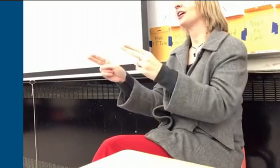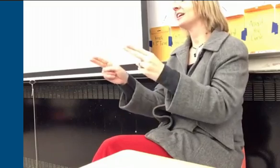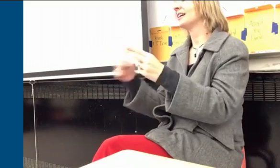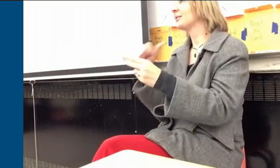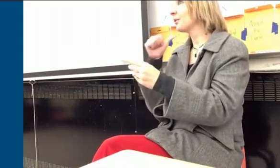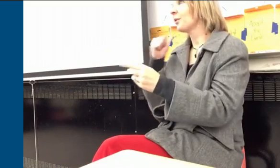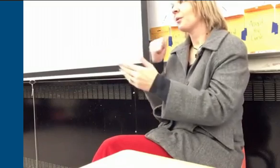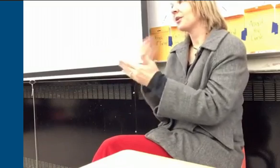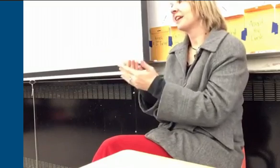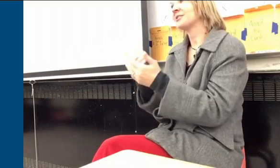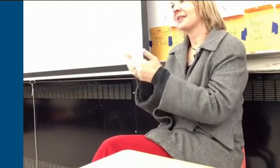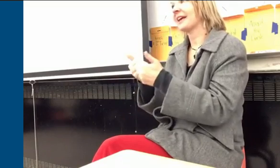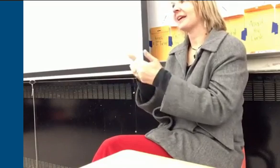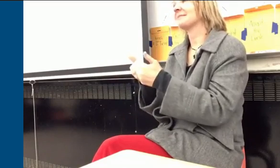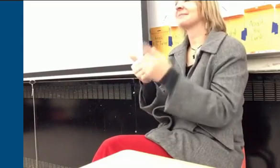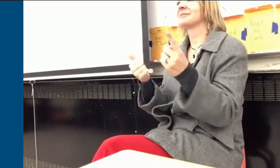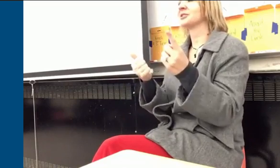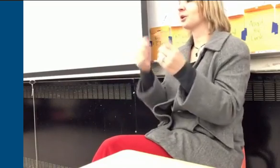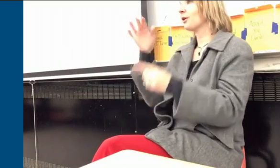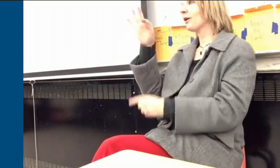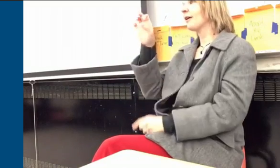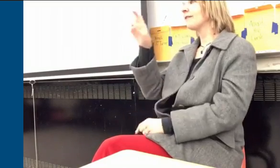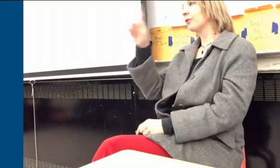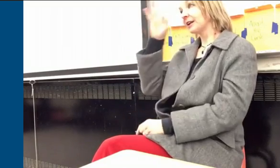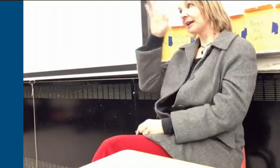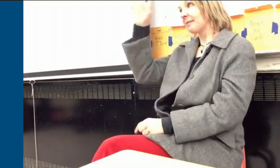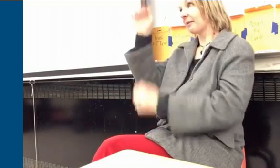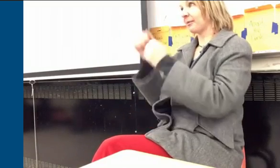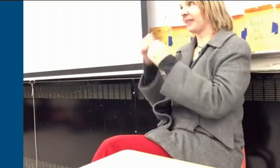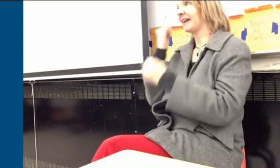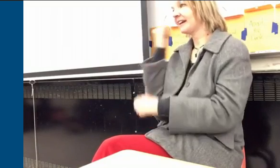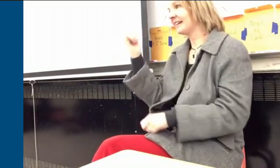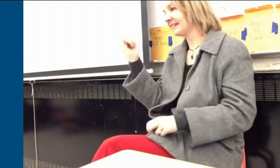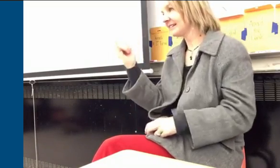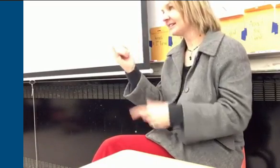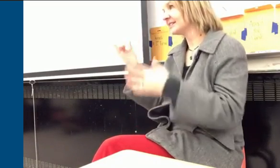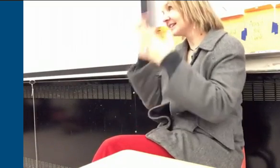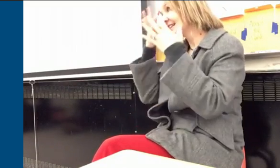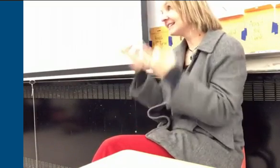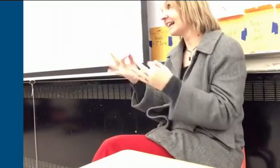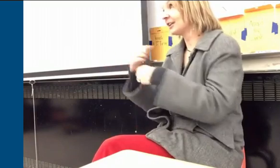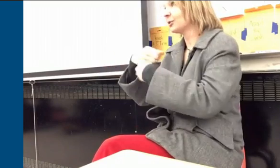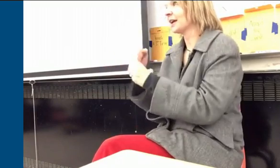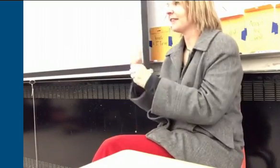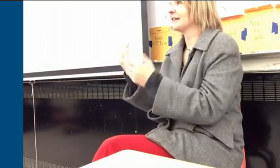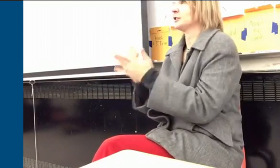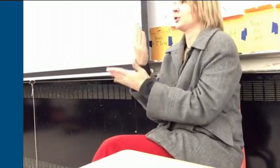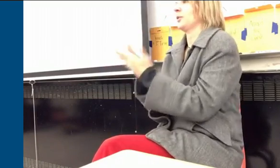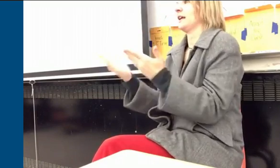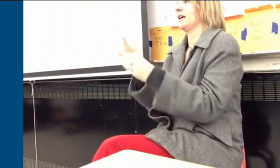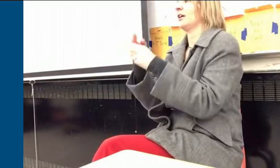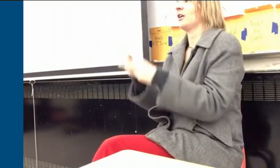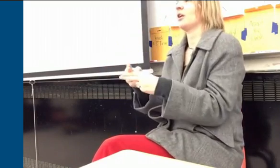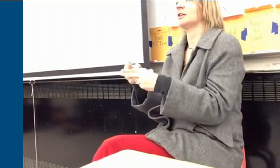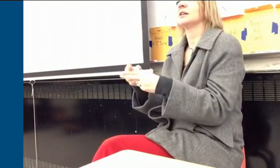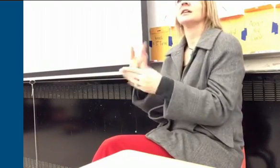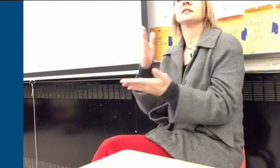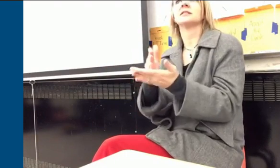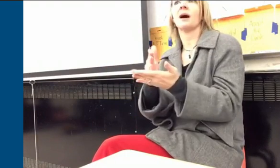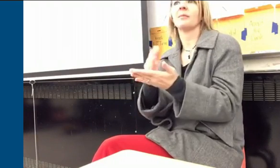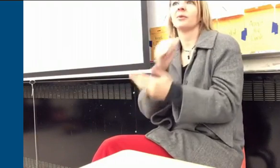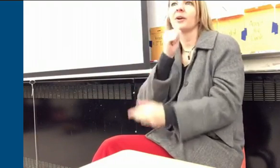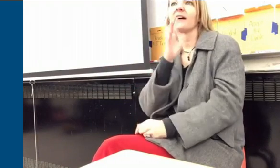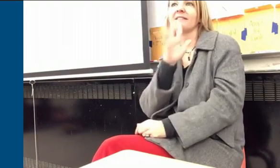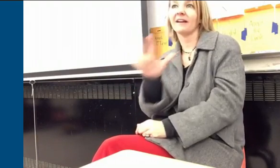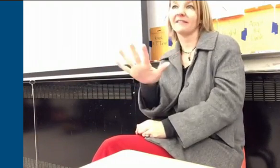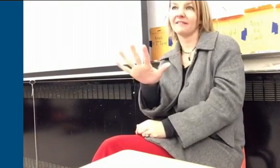game. So Henry Ford came up with an idea. You see, he decided to create this new thing called, stop, we're not 5-year-olds.